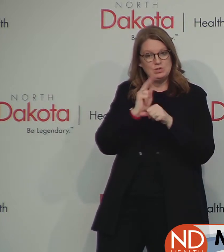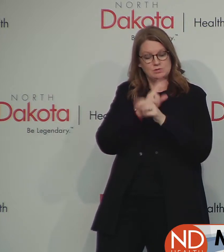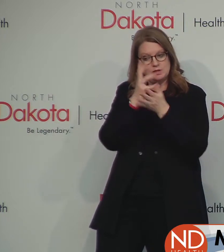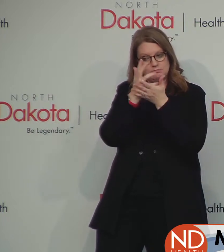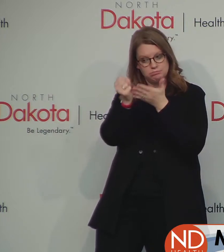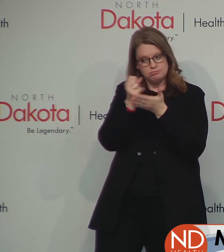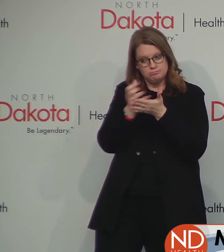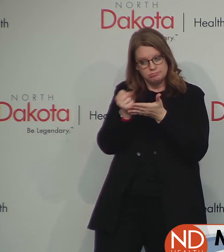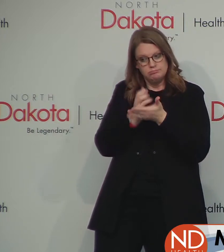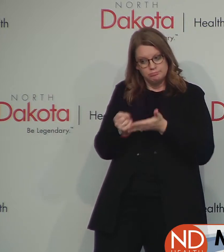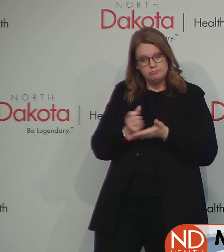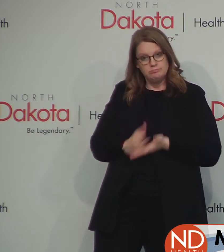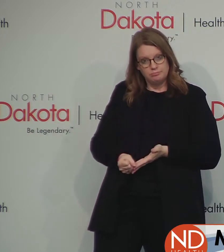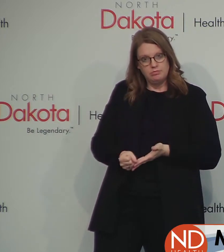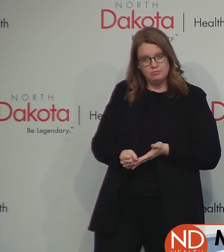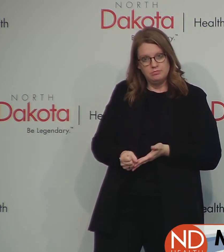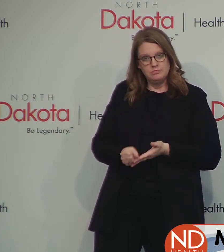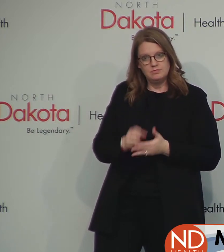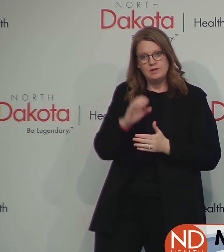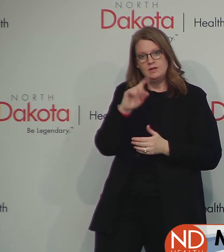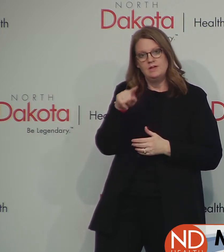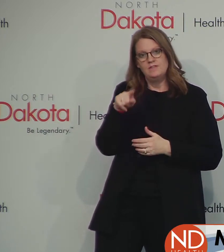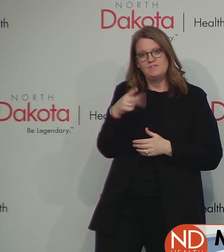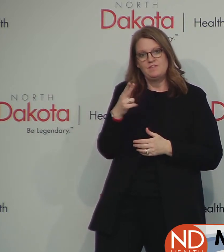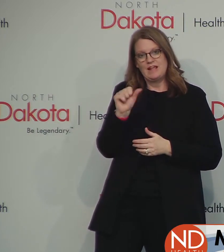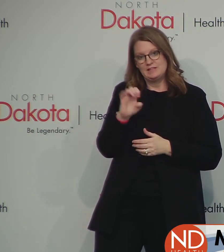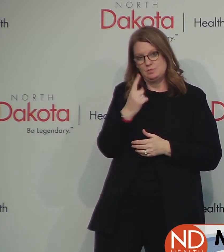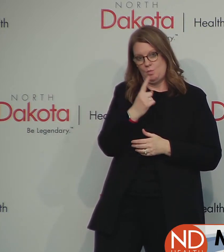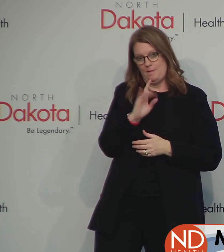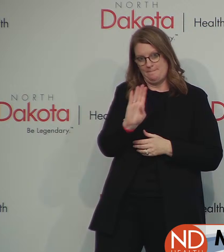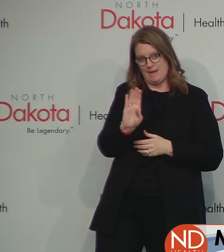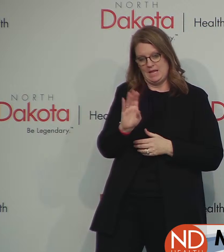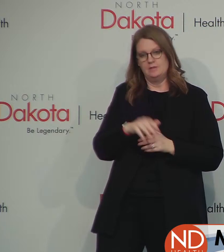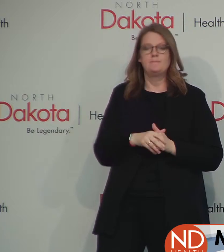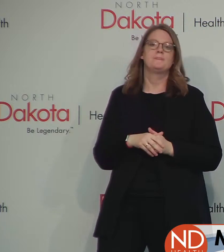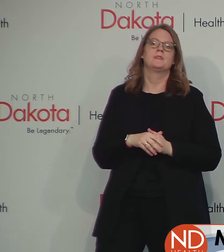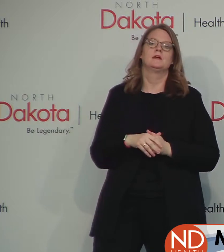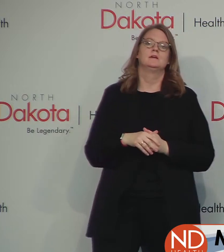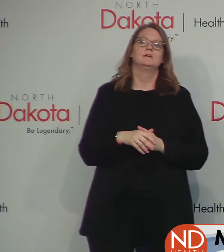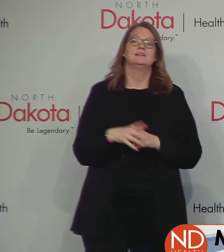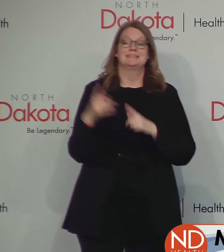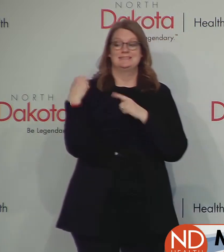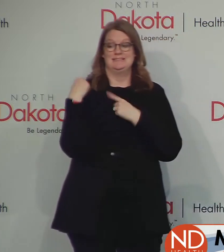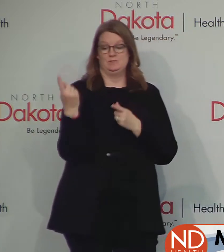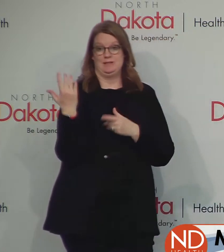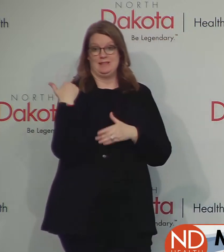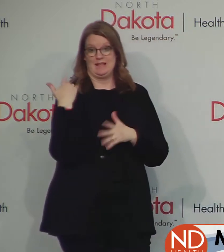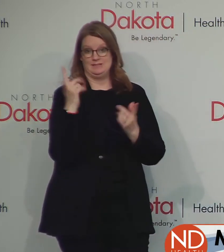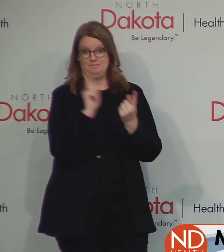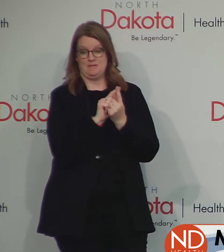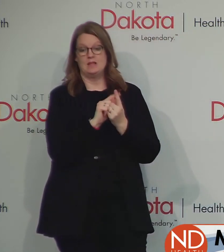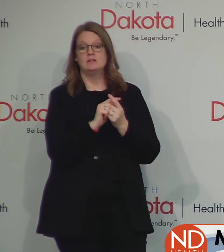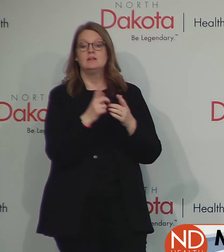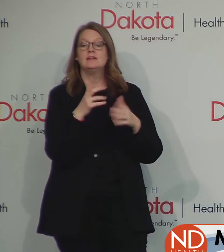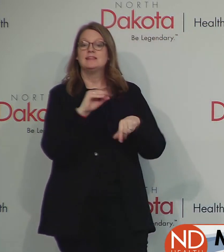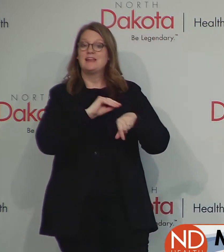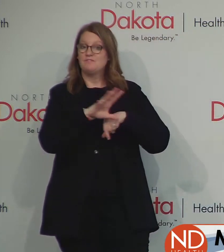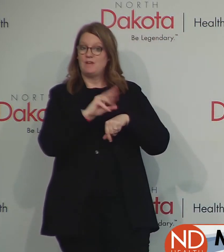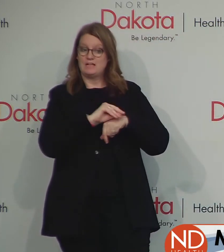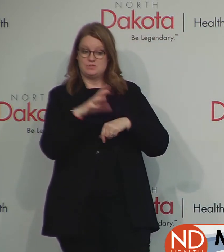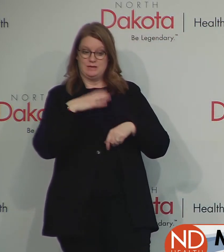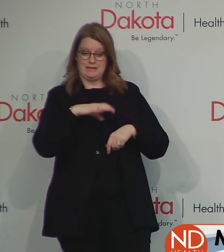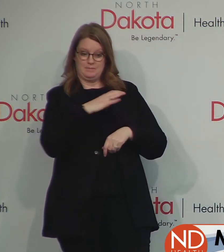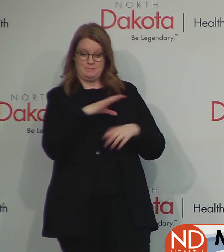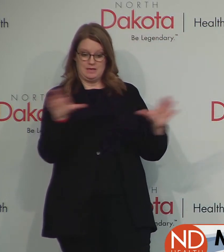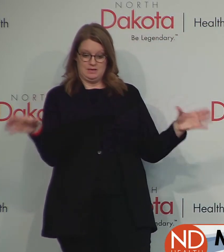keep going in order of priority for phase 1B. Since we last met, the Advisory Committee on Immunization Practices